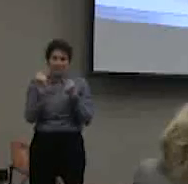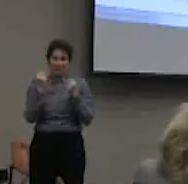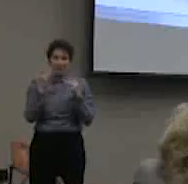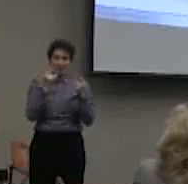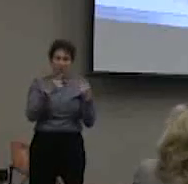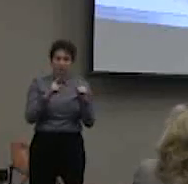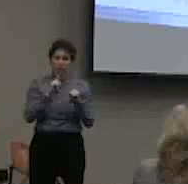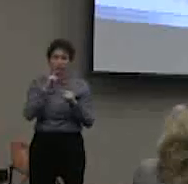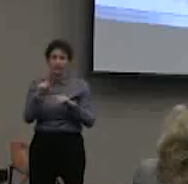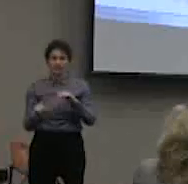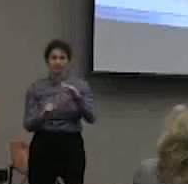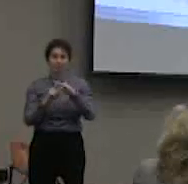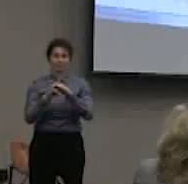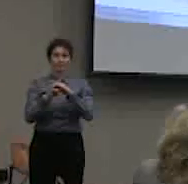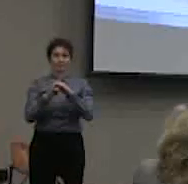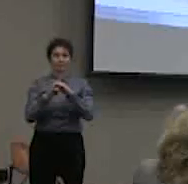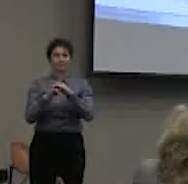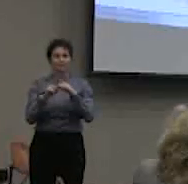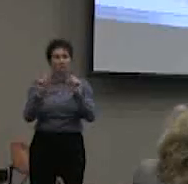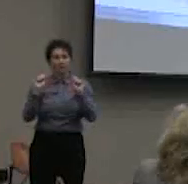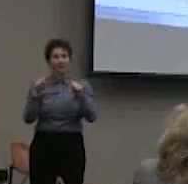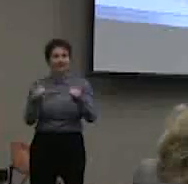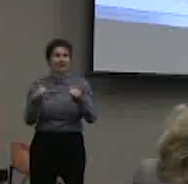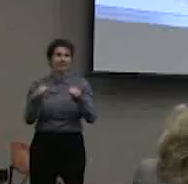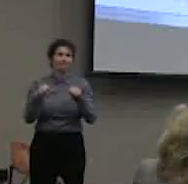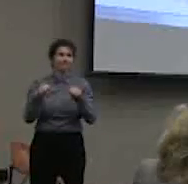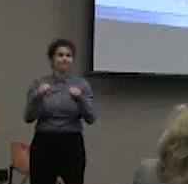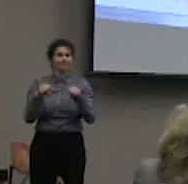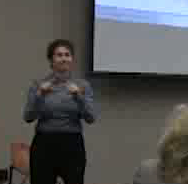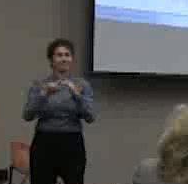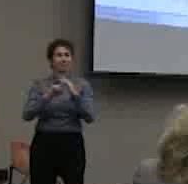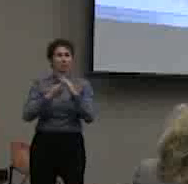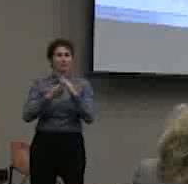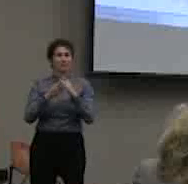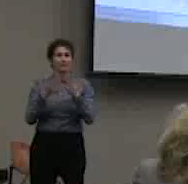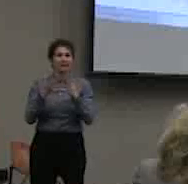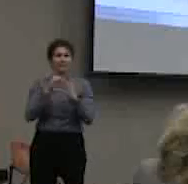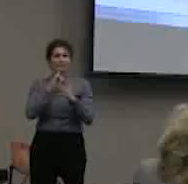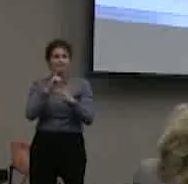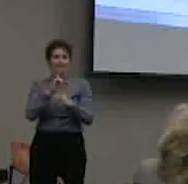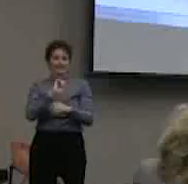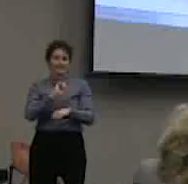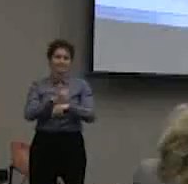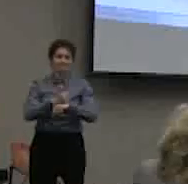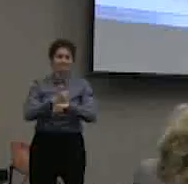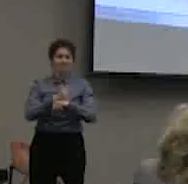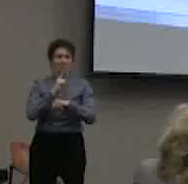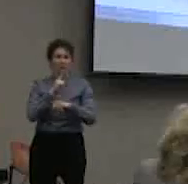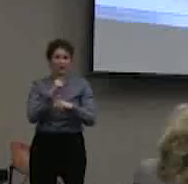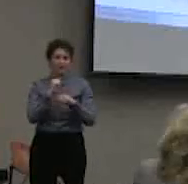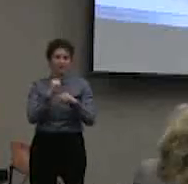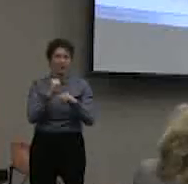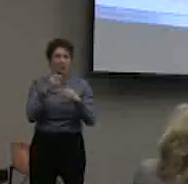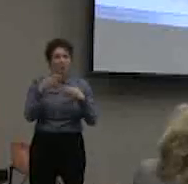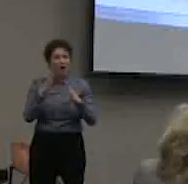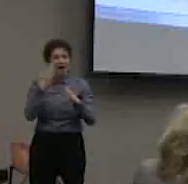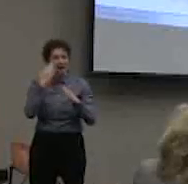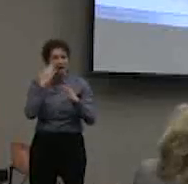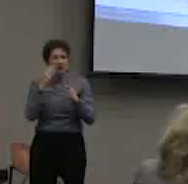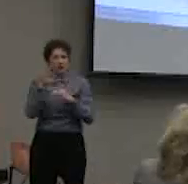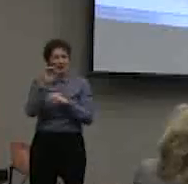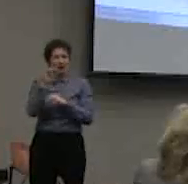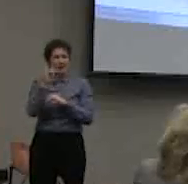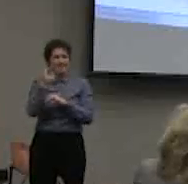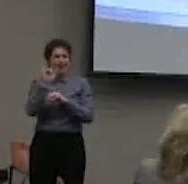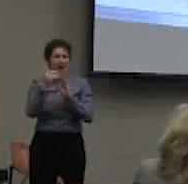light and take shape to be able to codify in a more firm way what the long-term